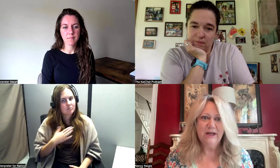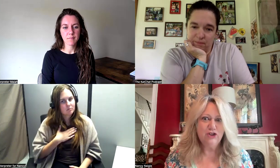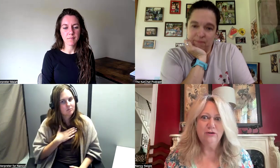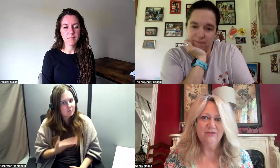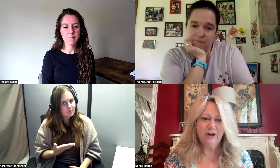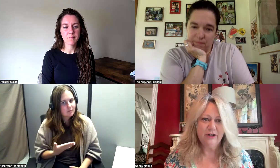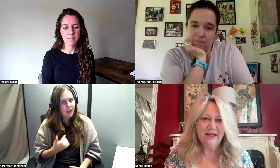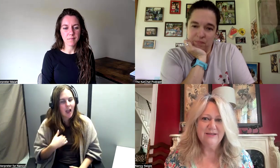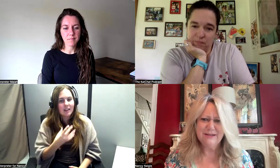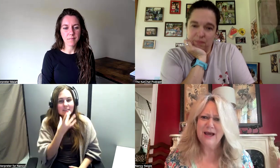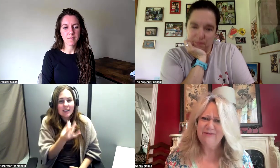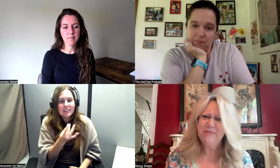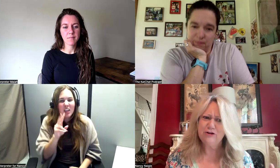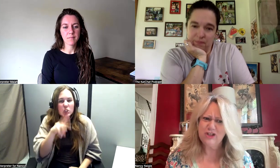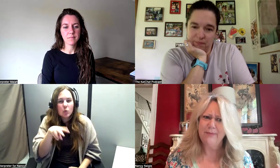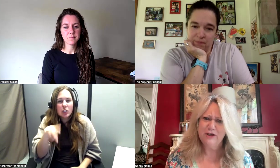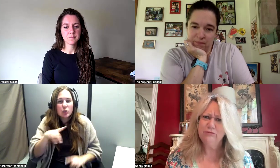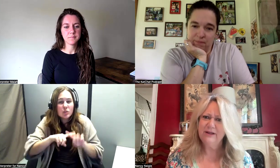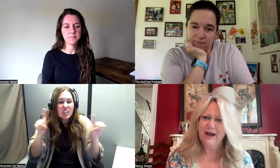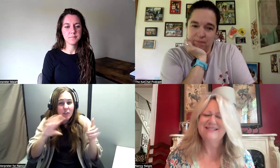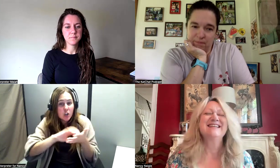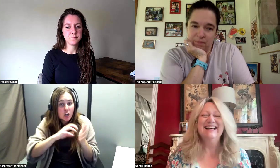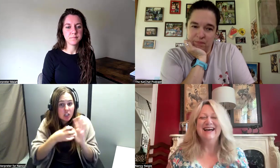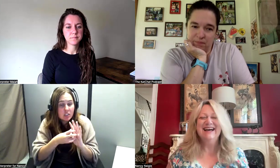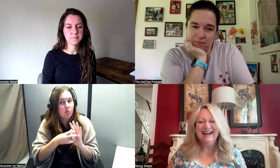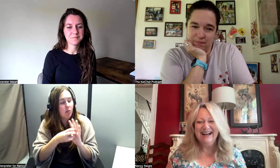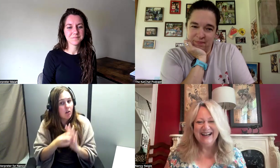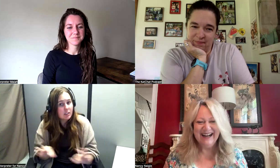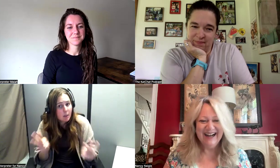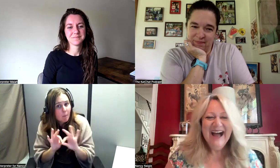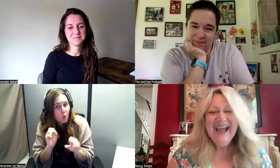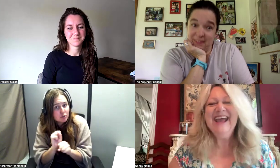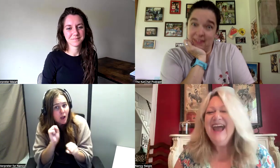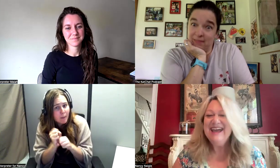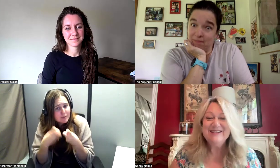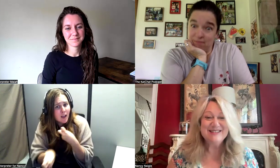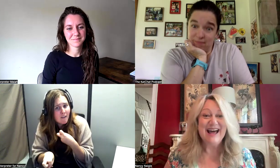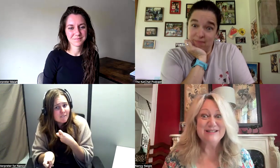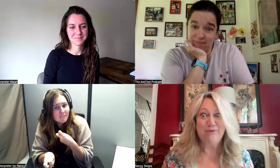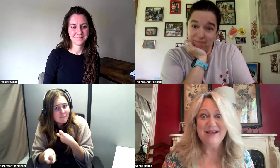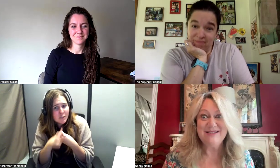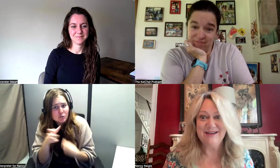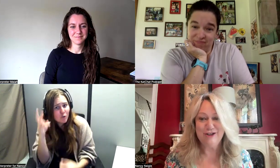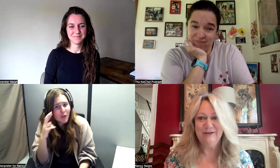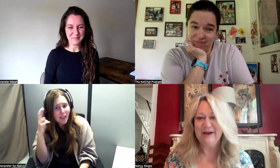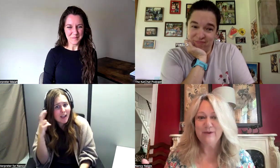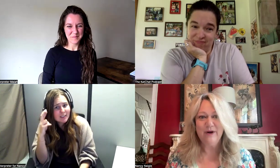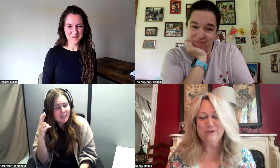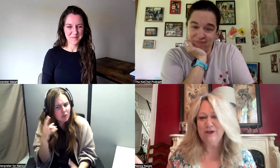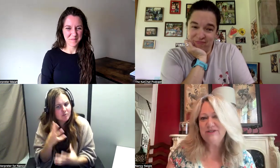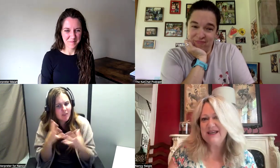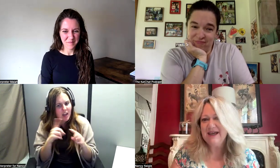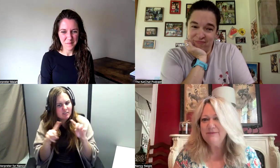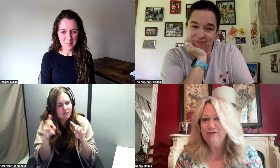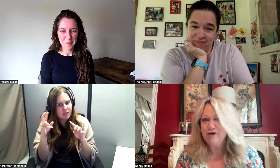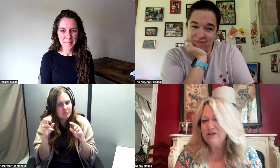like 22 different cookies is kind of a bigger job than you realize. And there's a lot of surprises in it too. Like with the ones